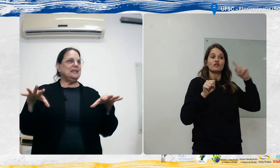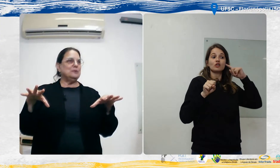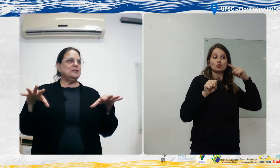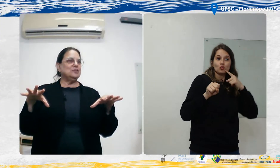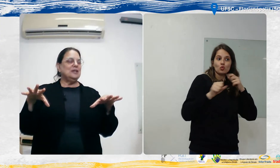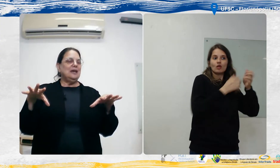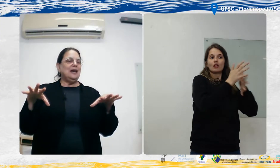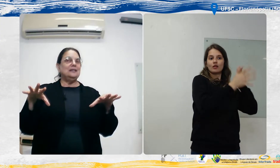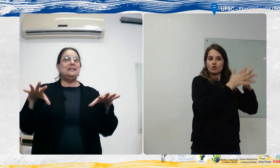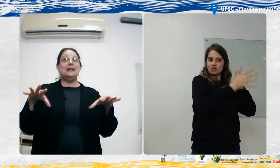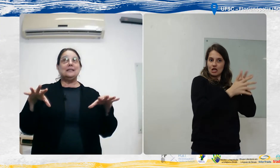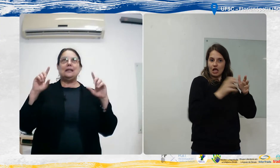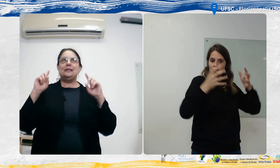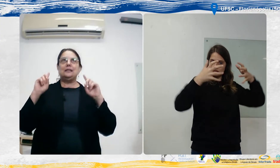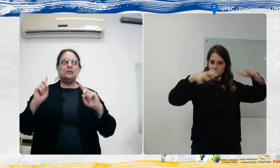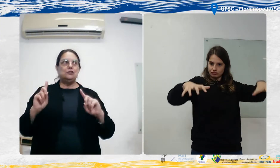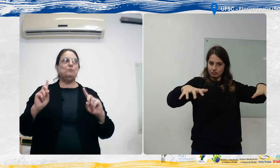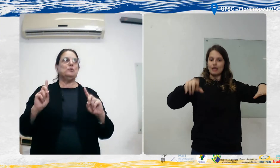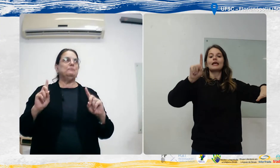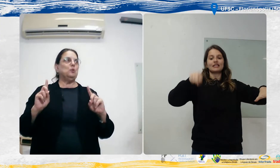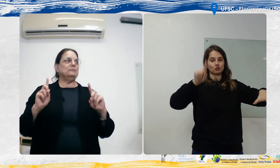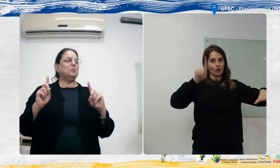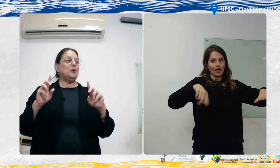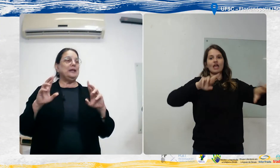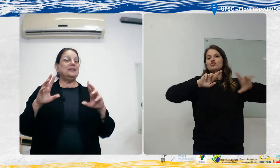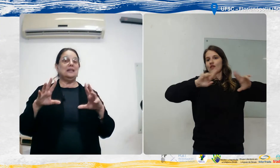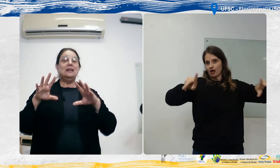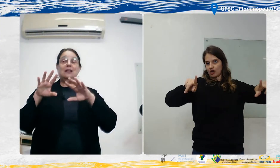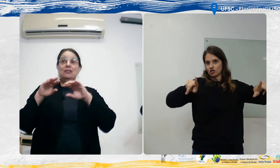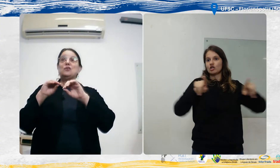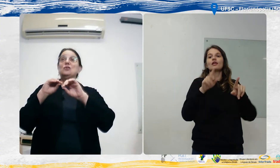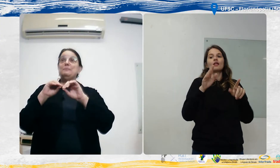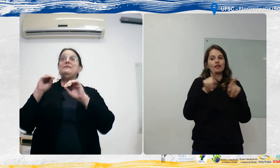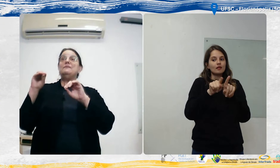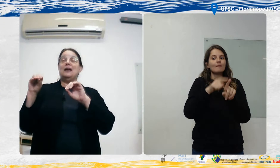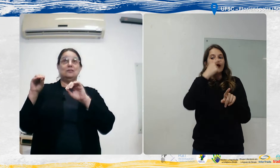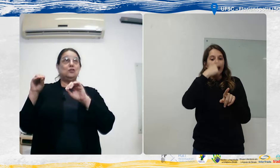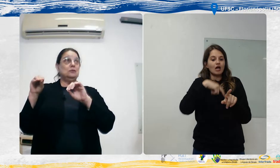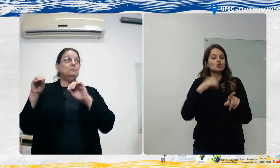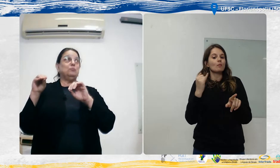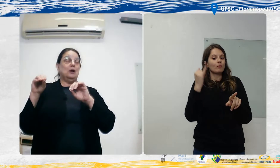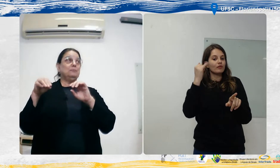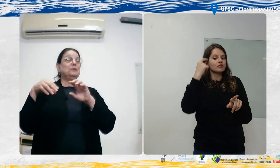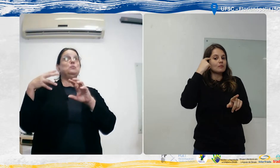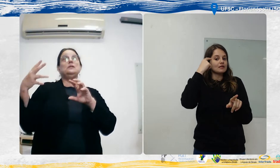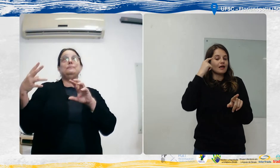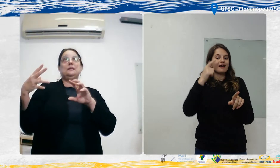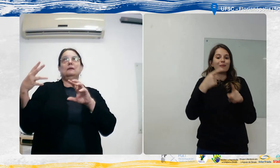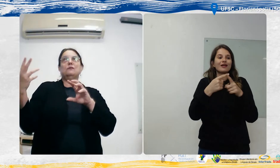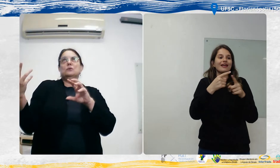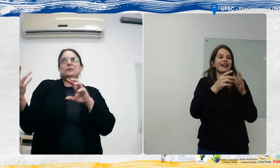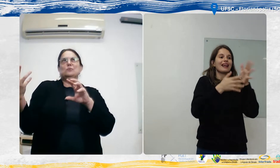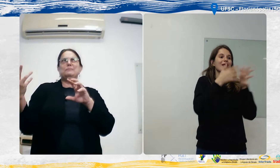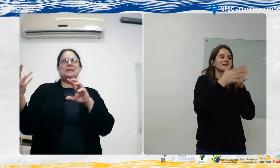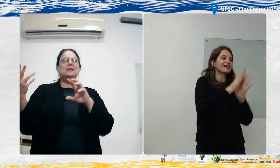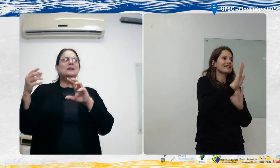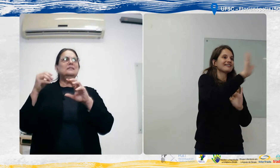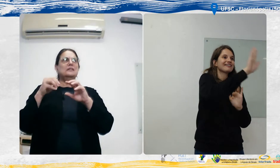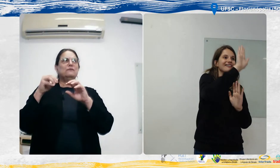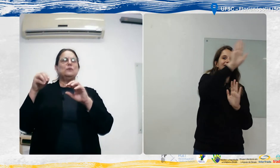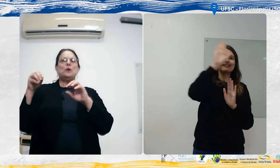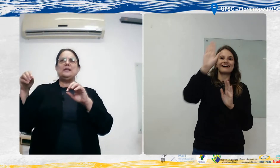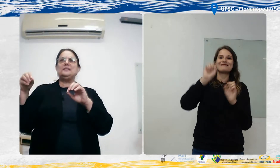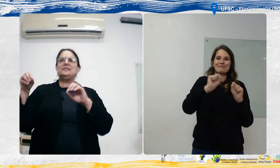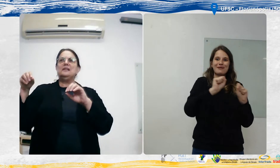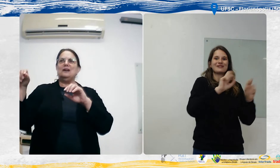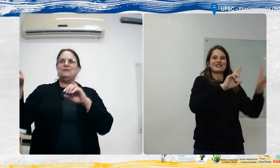sign language. And yes, I think it's a super important point that there could be and should probably will be, of course there will be,